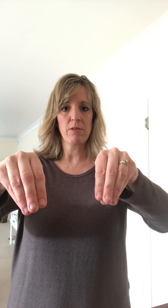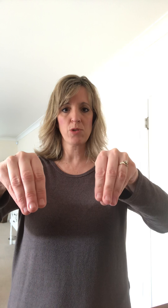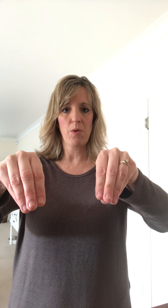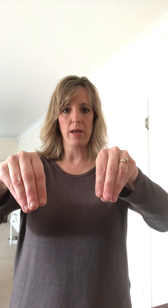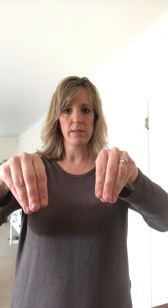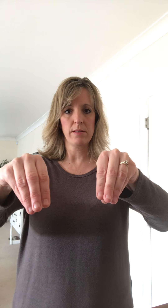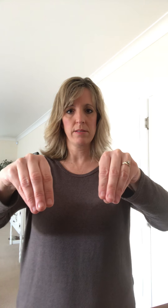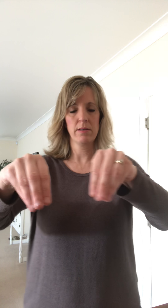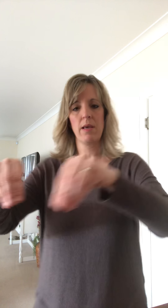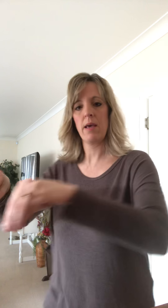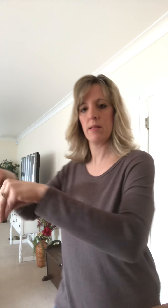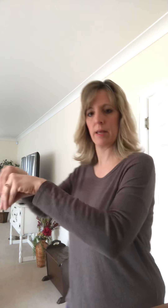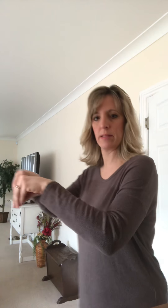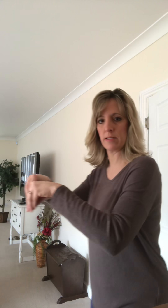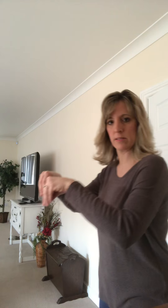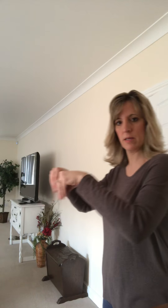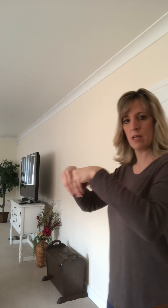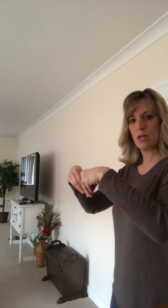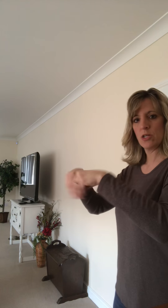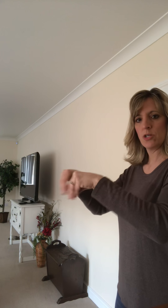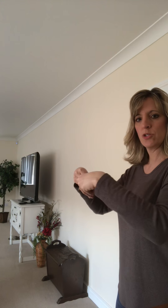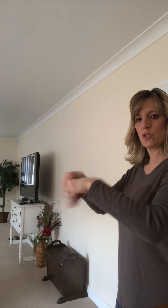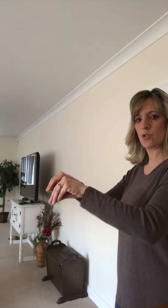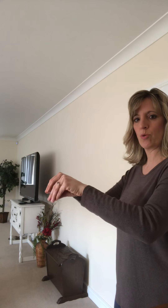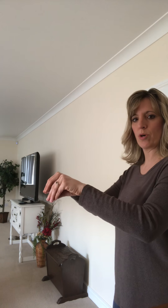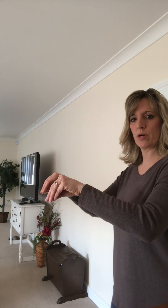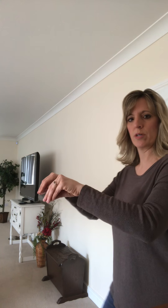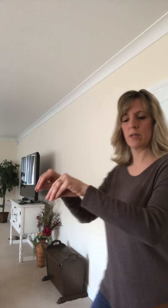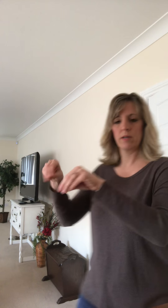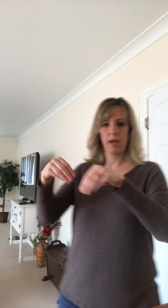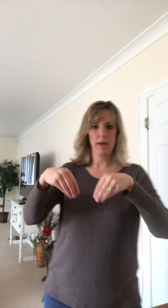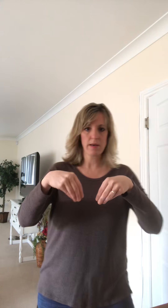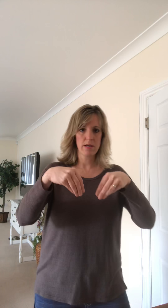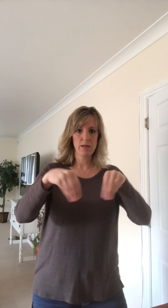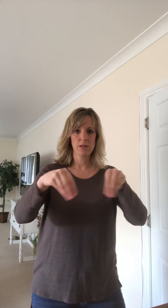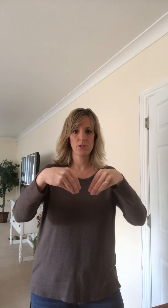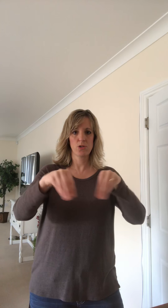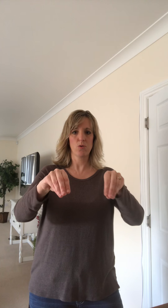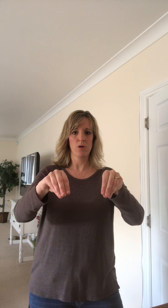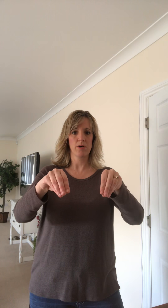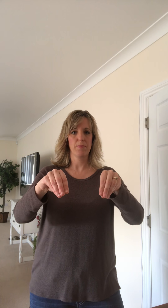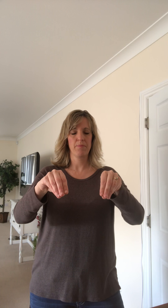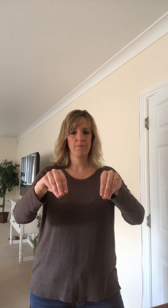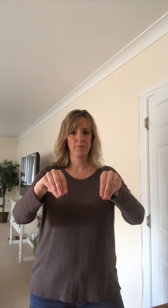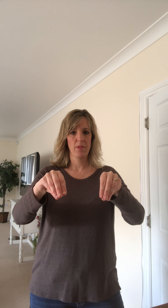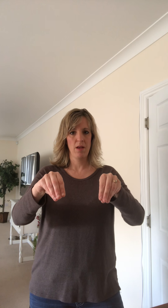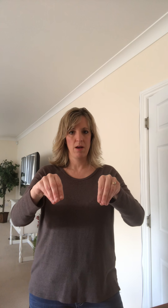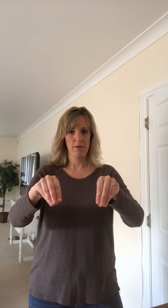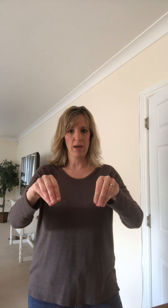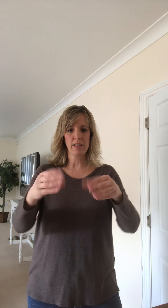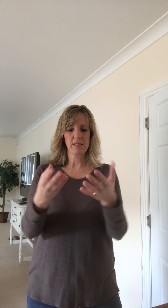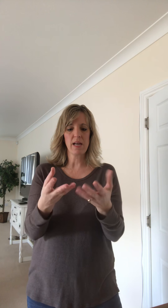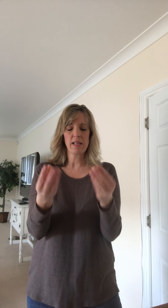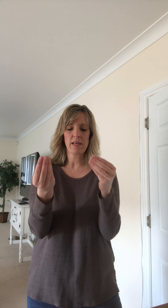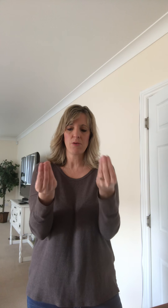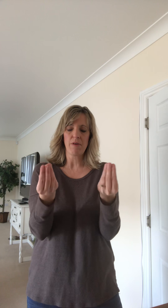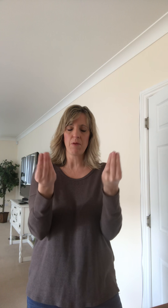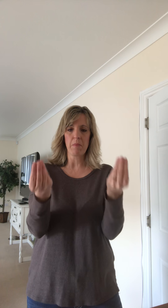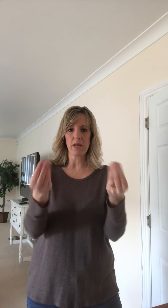out twice, okay, like this. Store, okay, store. All right, it's kind of like you have the money